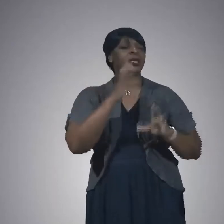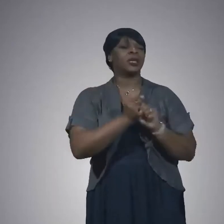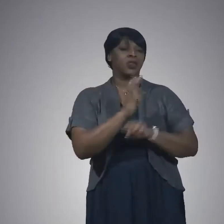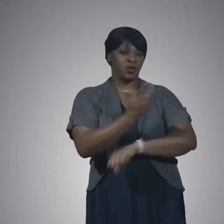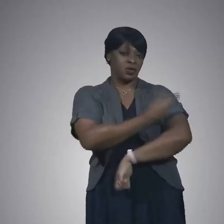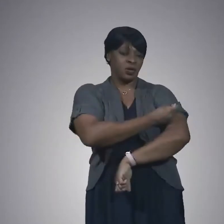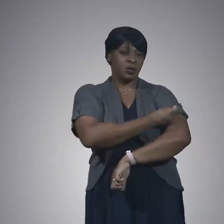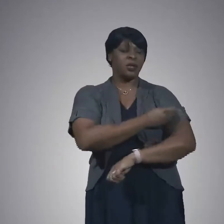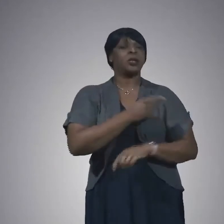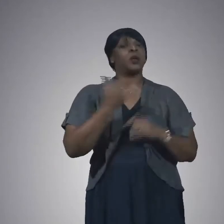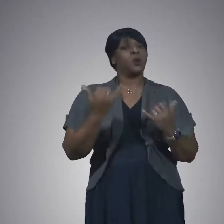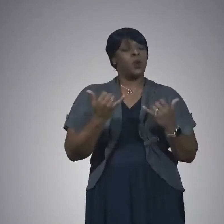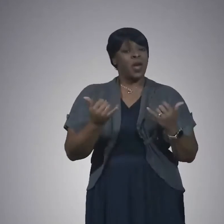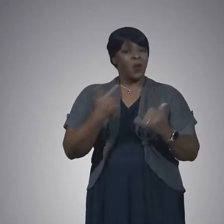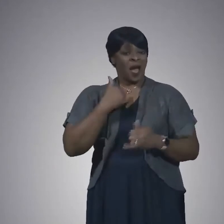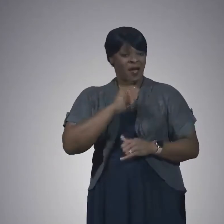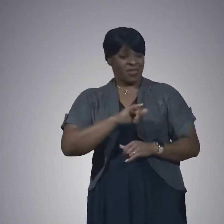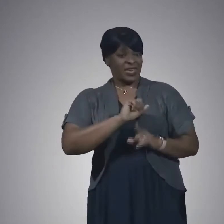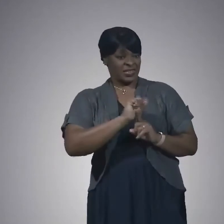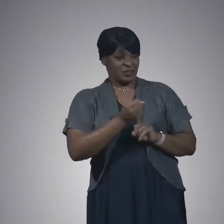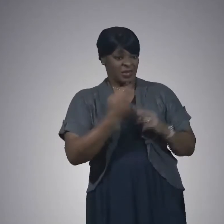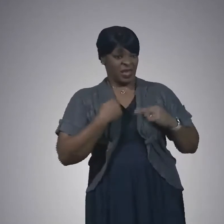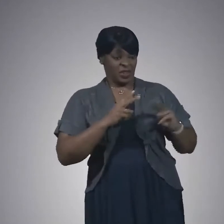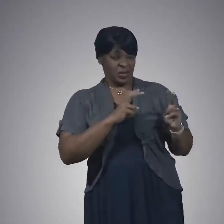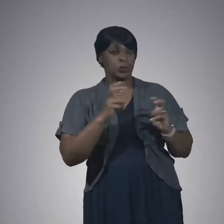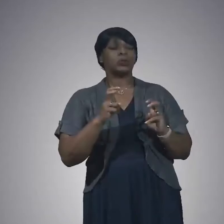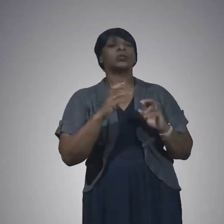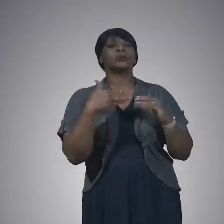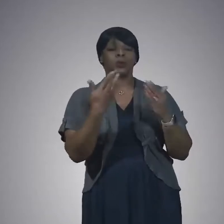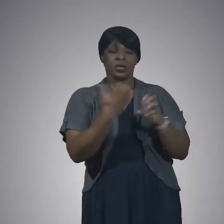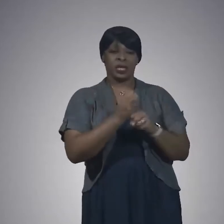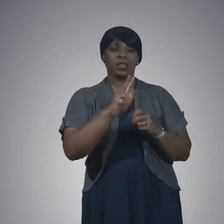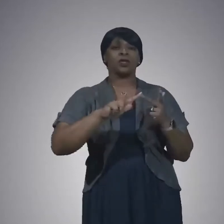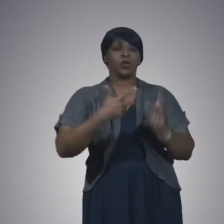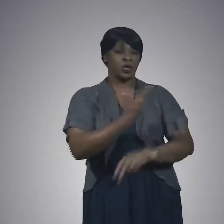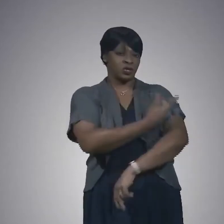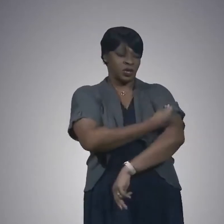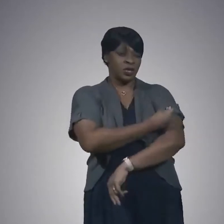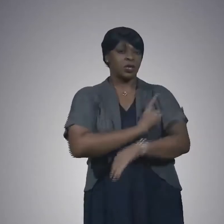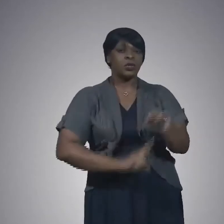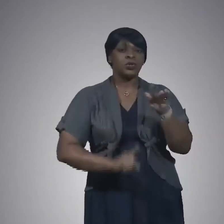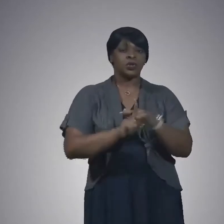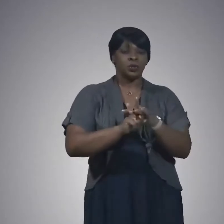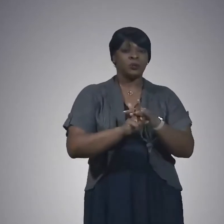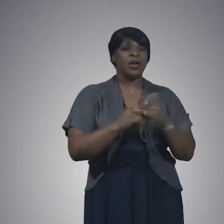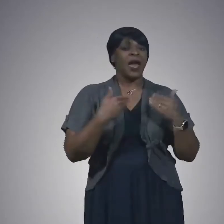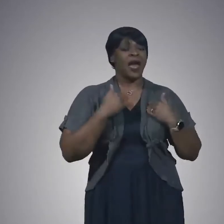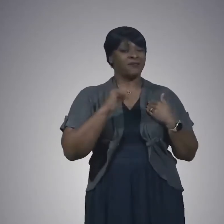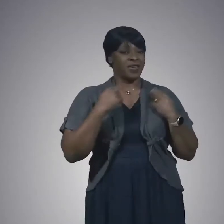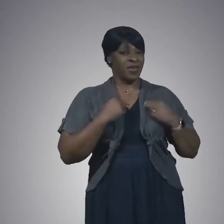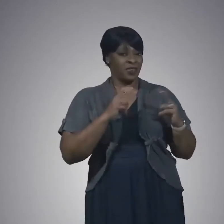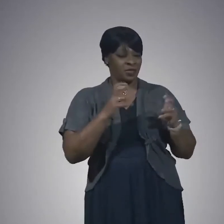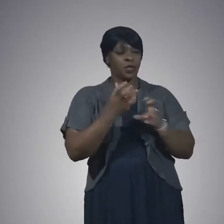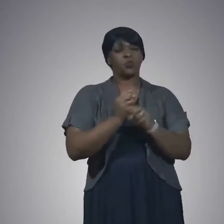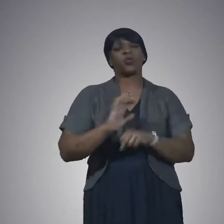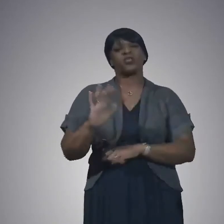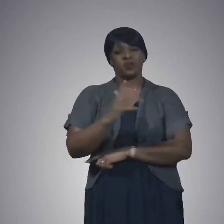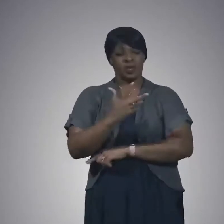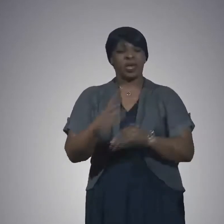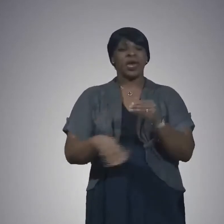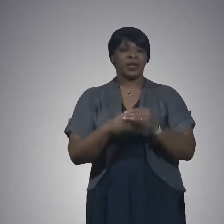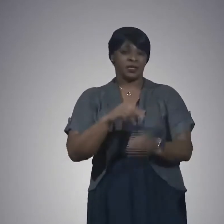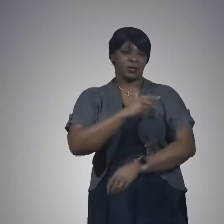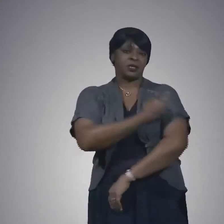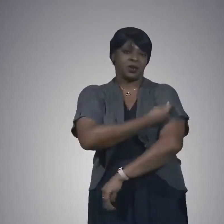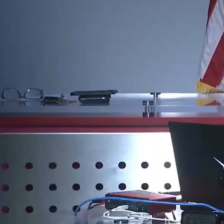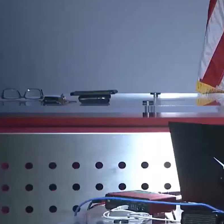for people with immunocompromised conditions, and they can show up, say that they have that condition, and receive their additional